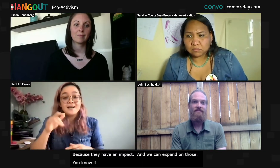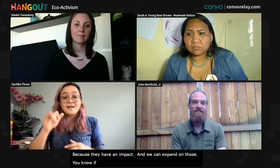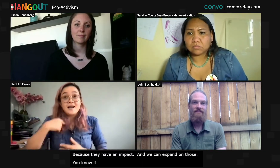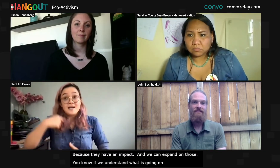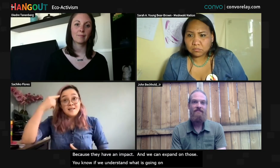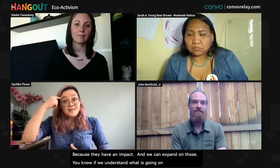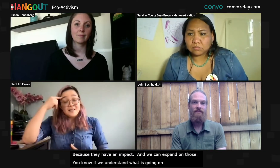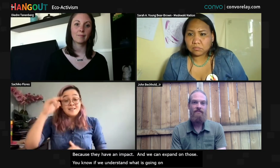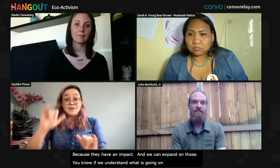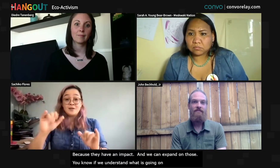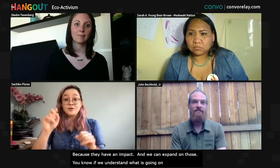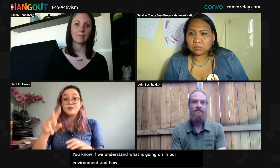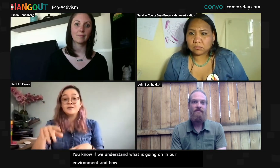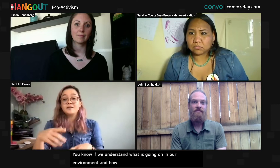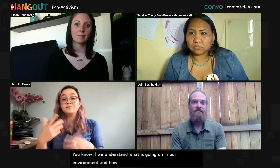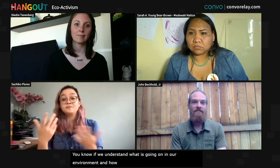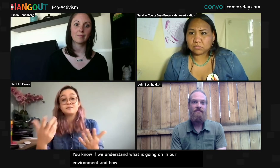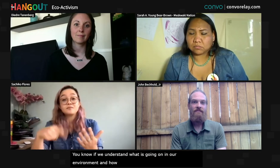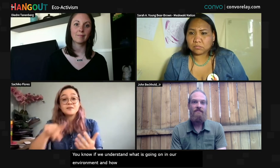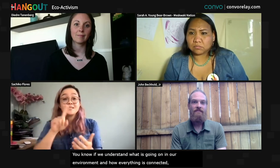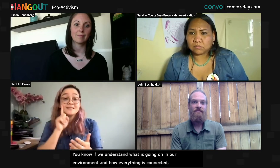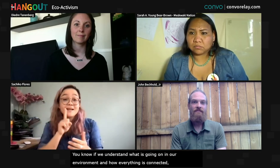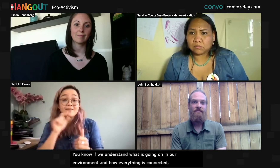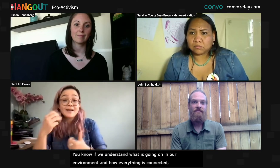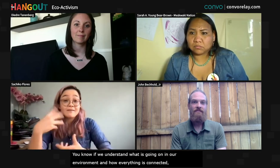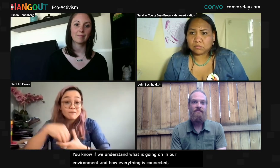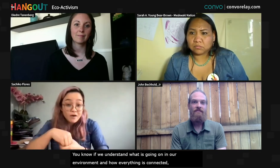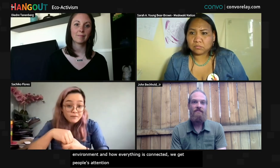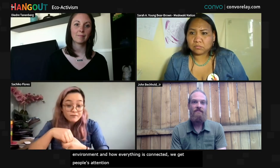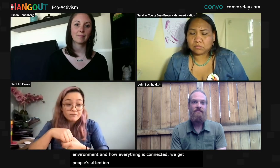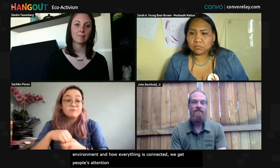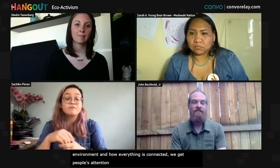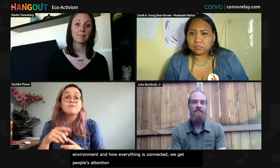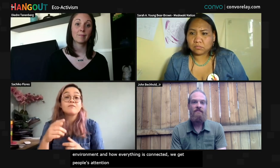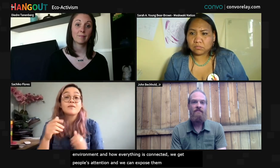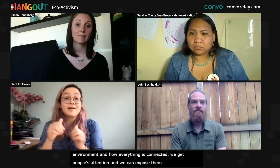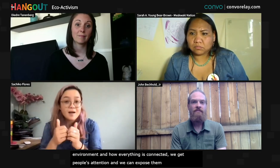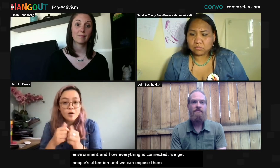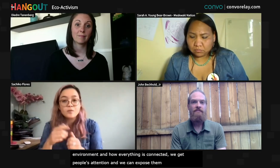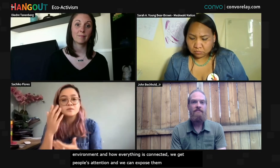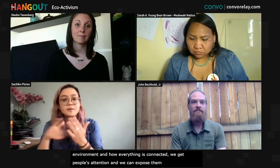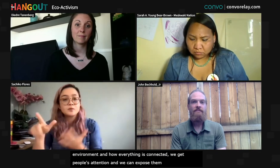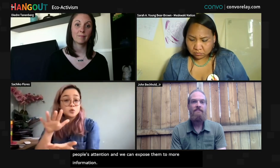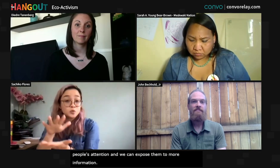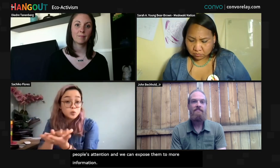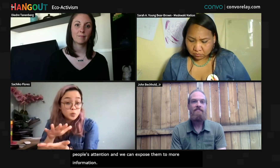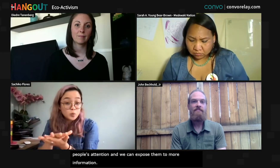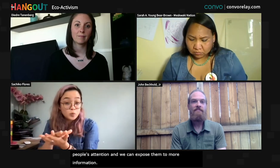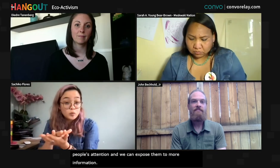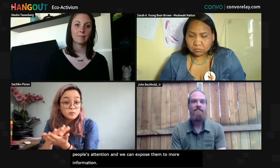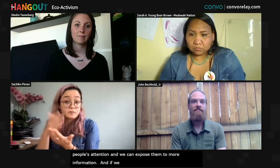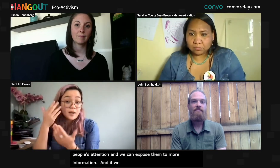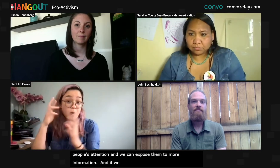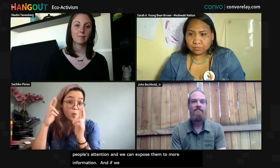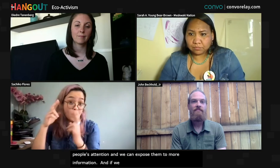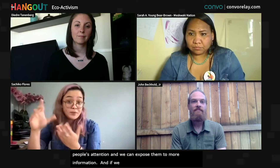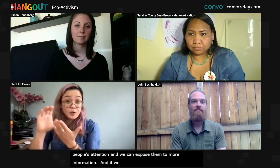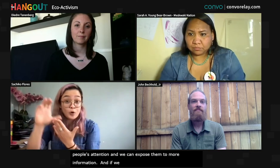if we get people's attention, we can expose them to more information. And if we get the deaf people involved, I believe we